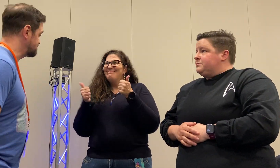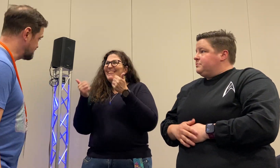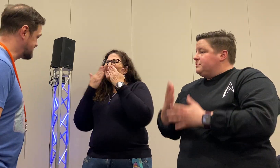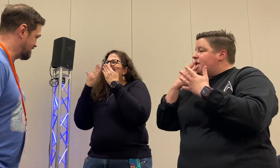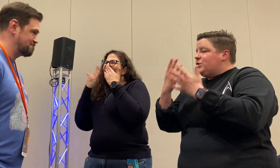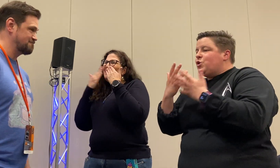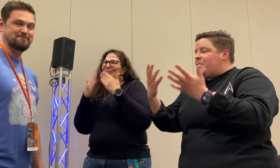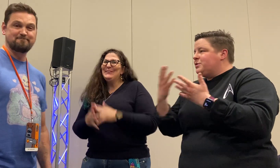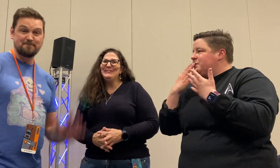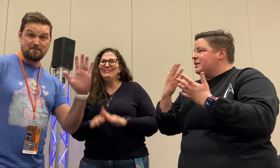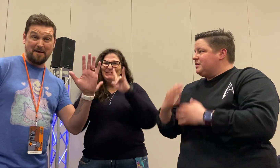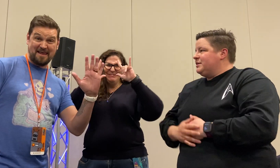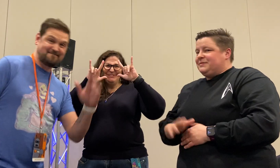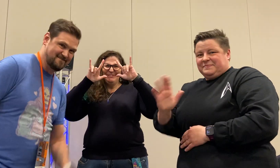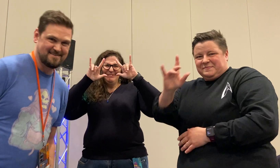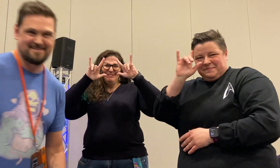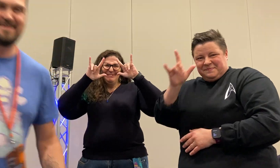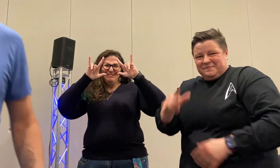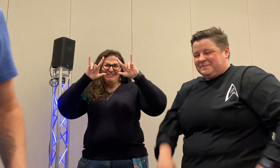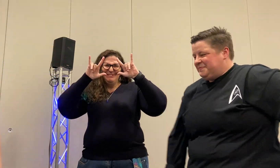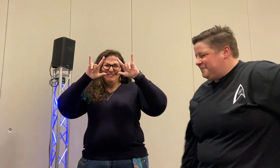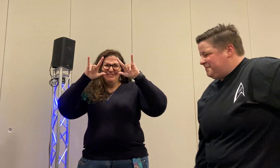Appreciate it. Thank you. Bye-bye. you